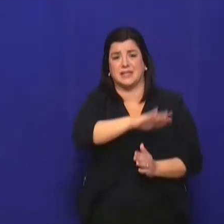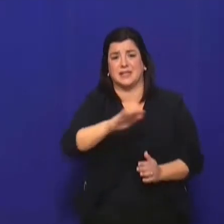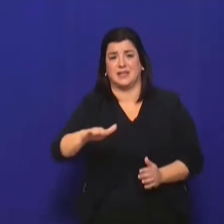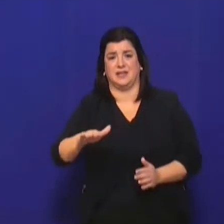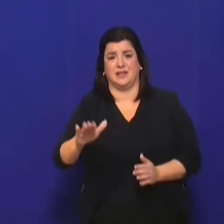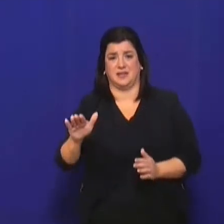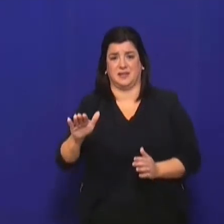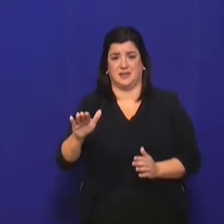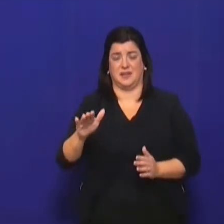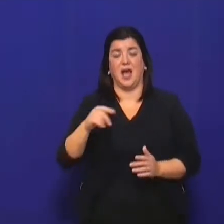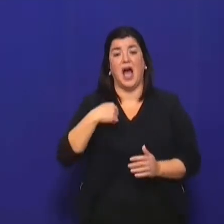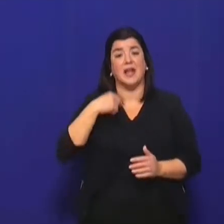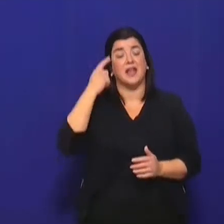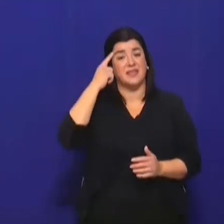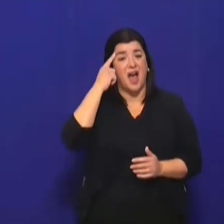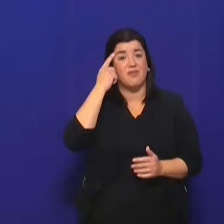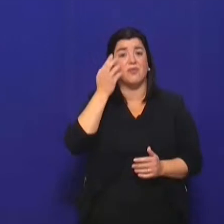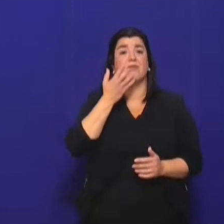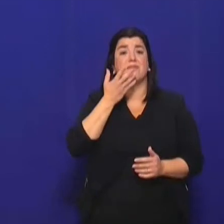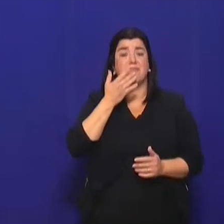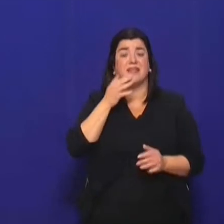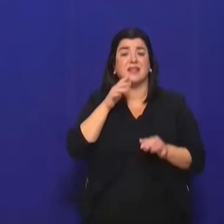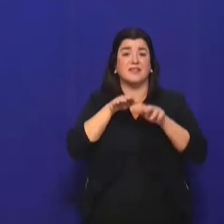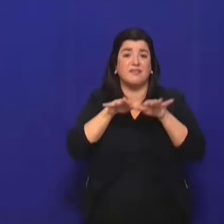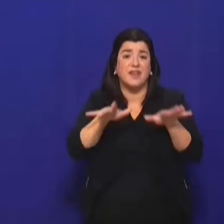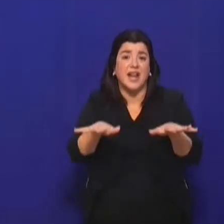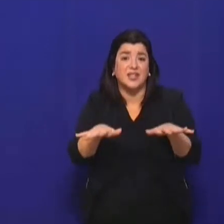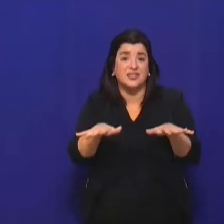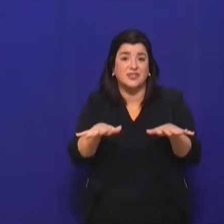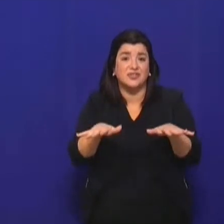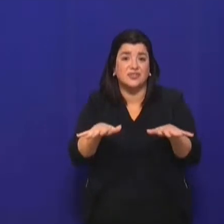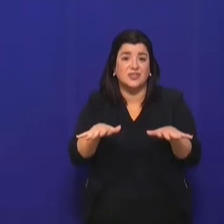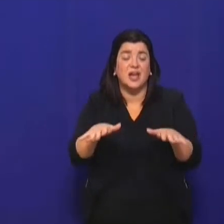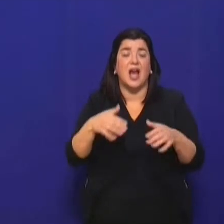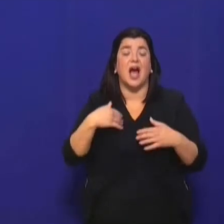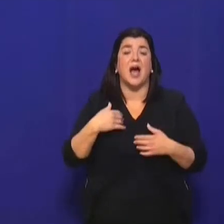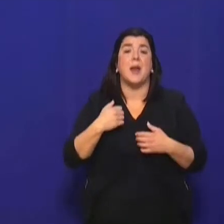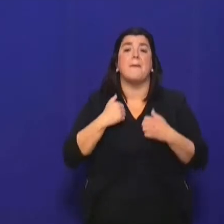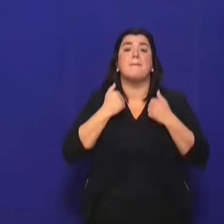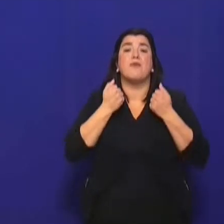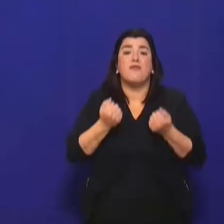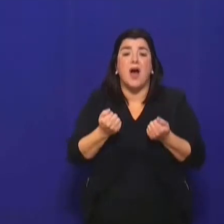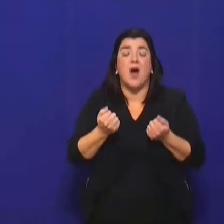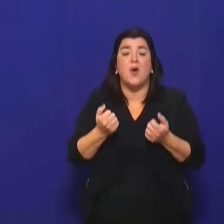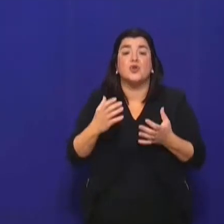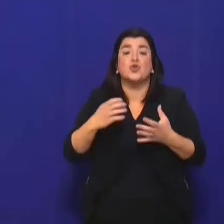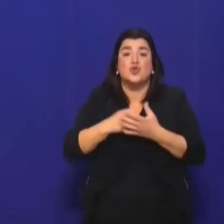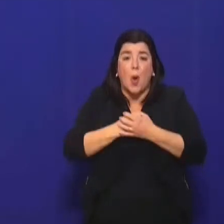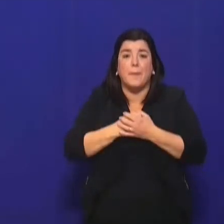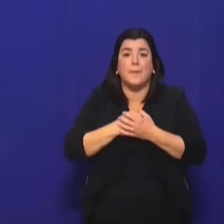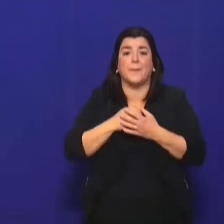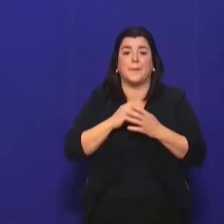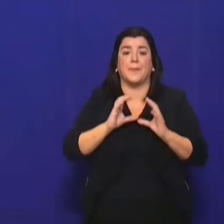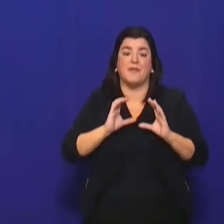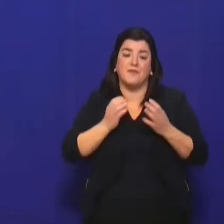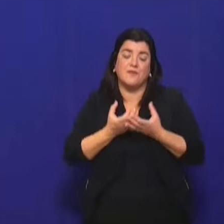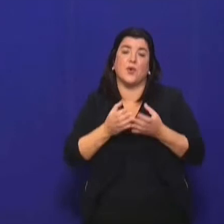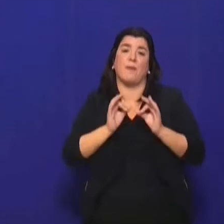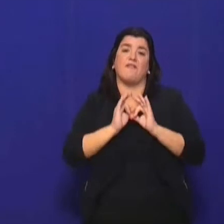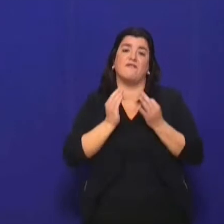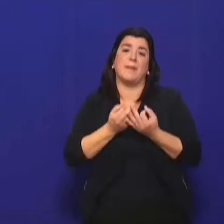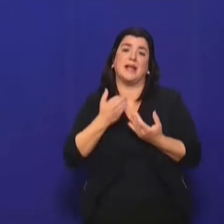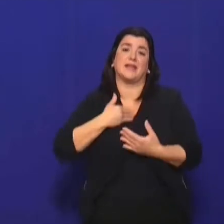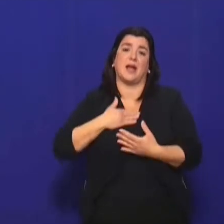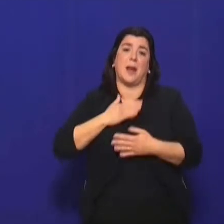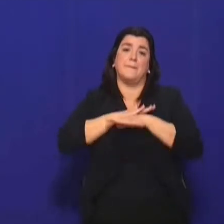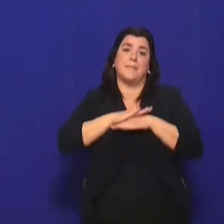biex nafu kif tinfirex din il-marda ejja nżommu ma' dawk in-nies tal-household tagħna ħalli nkun nistgħu